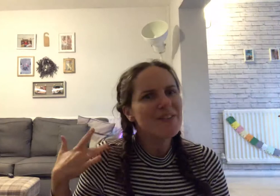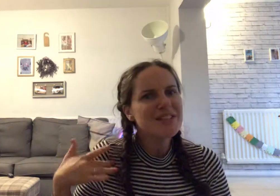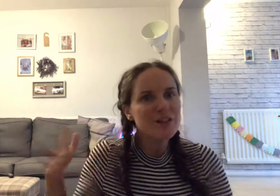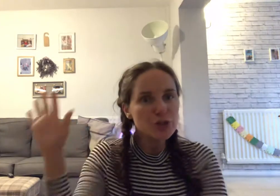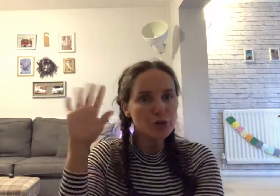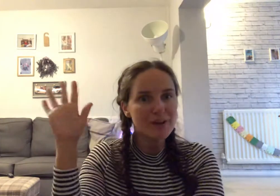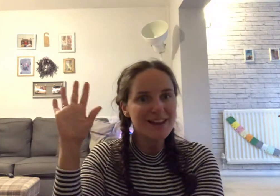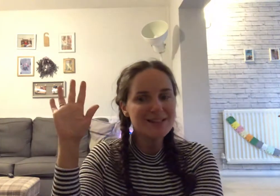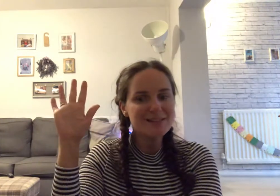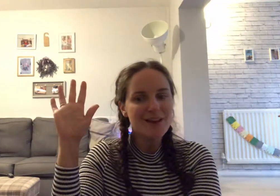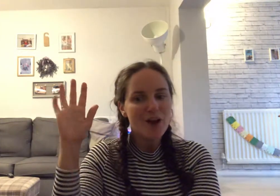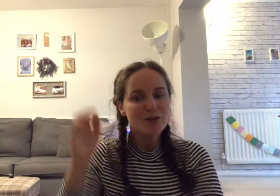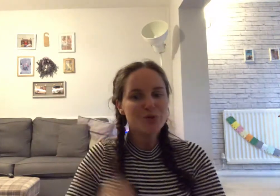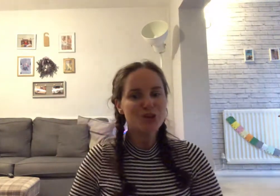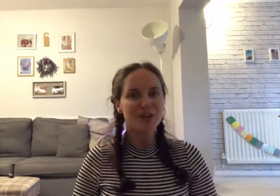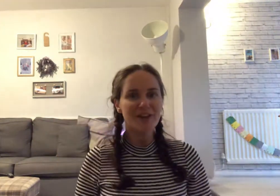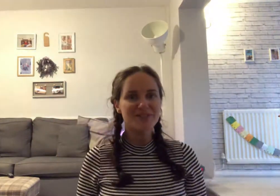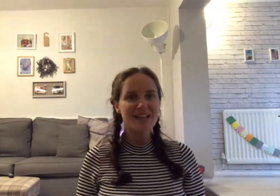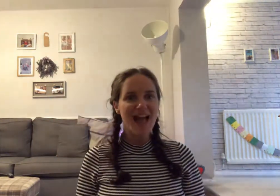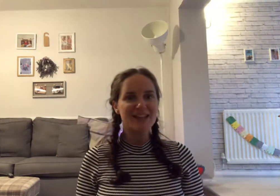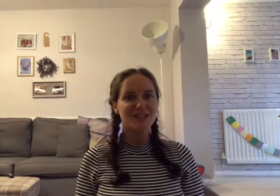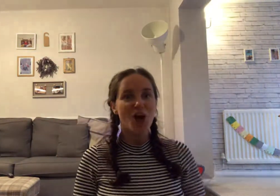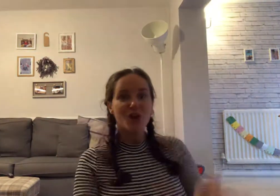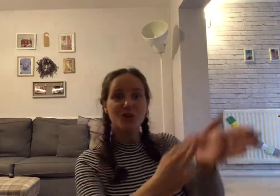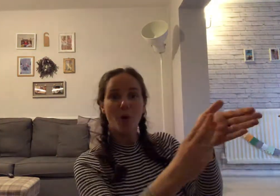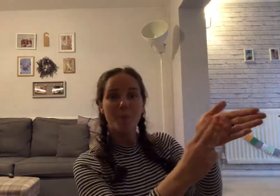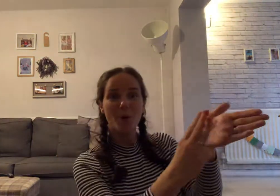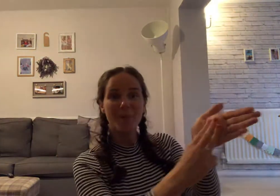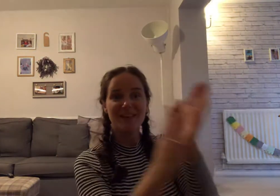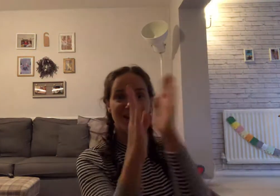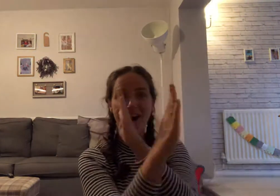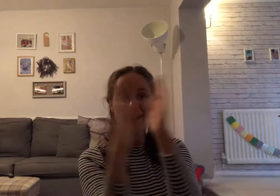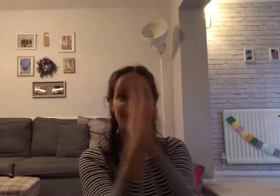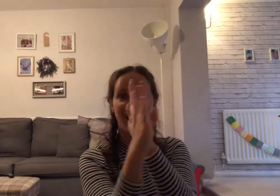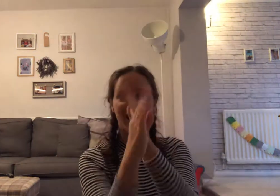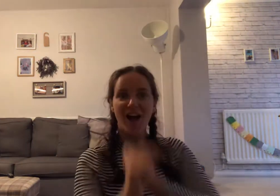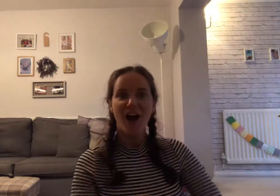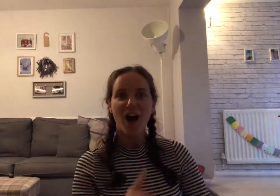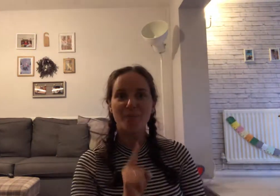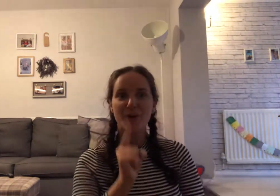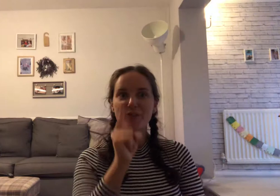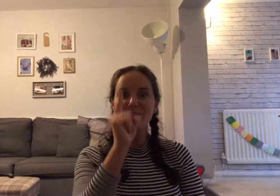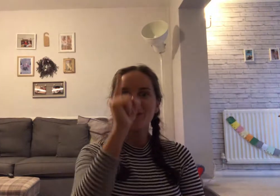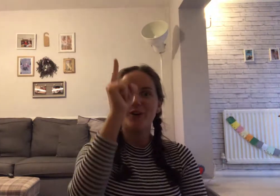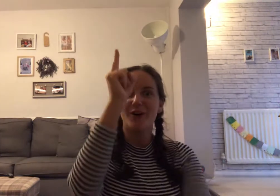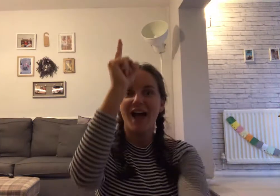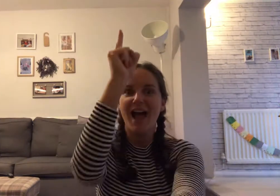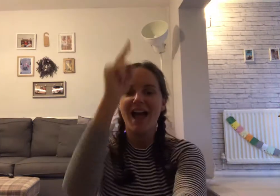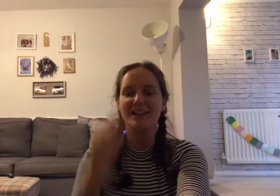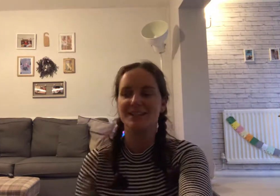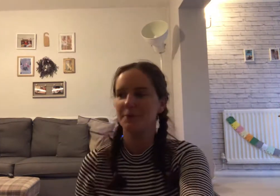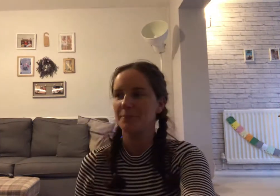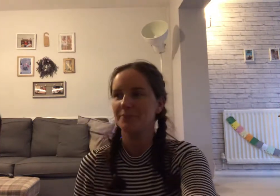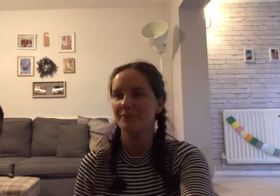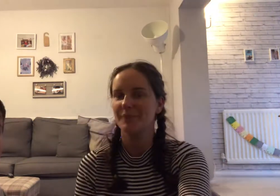in the trees? You should have said. Your mummy's hiding above your head. Look, mummy.